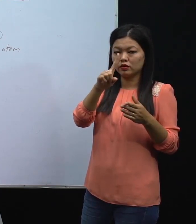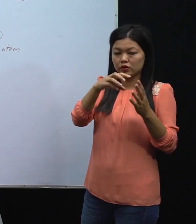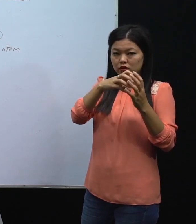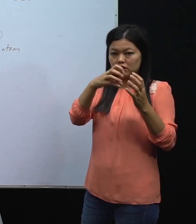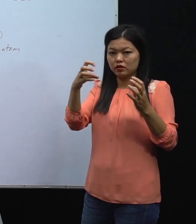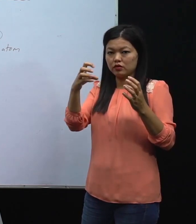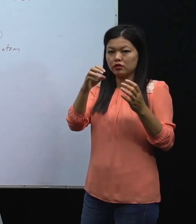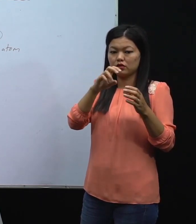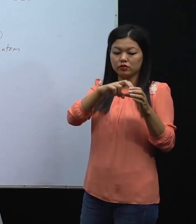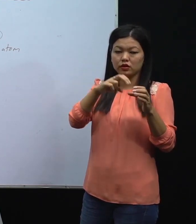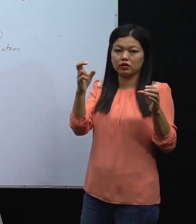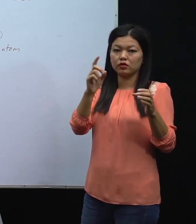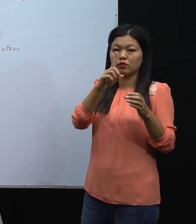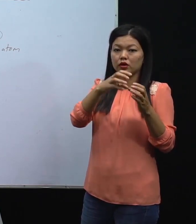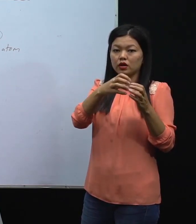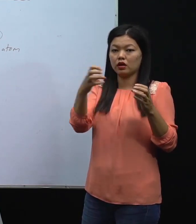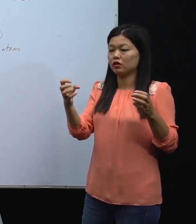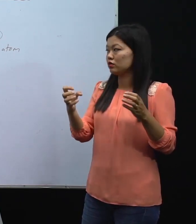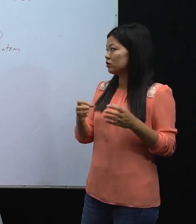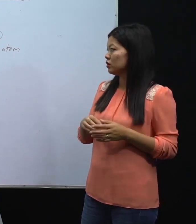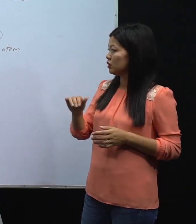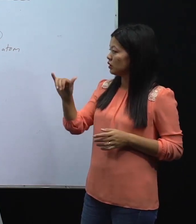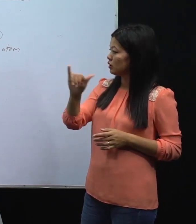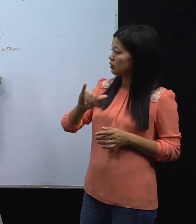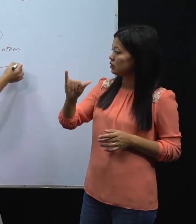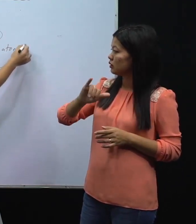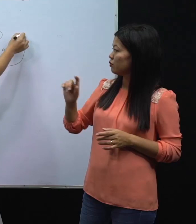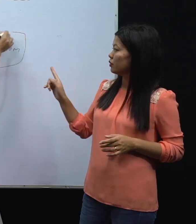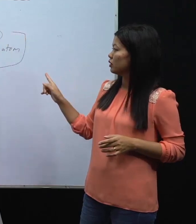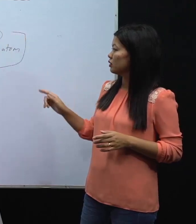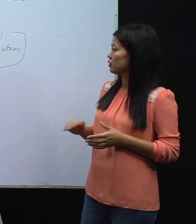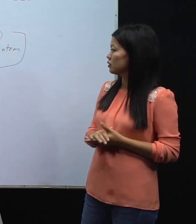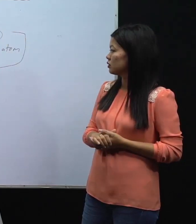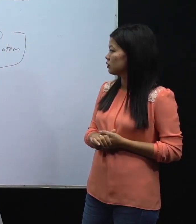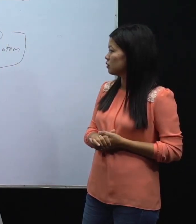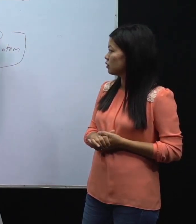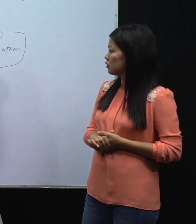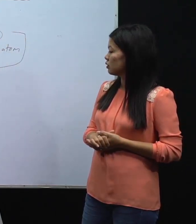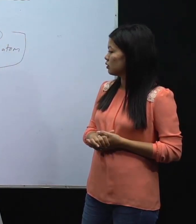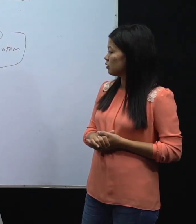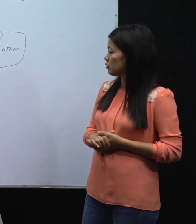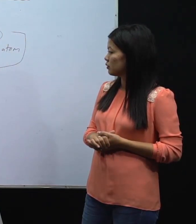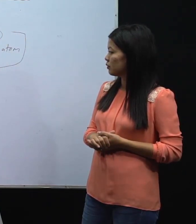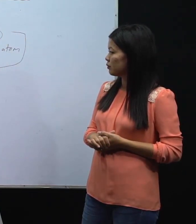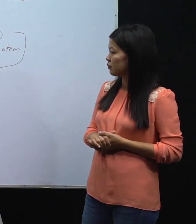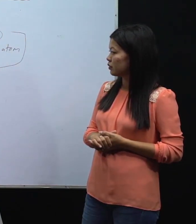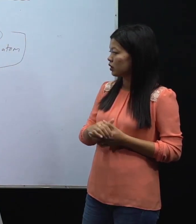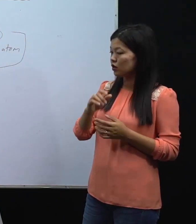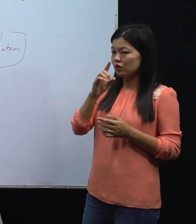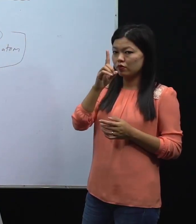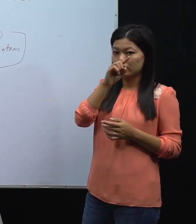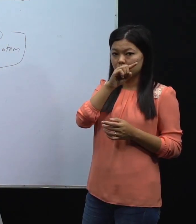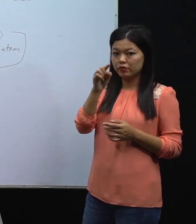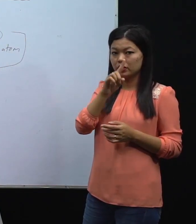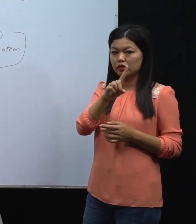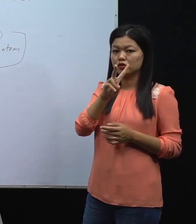of 1 out of 12, right? So same as for the mass of an atom, we take 1/12 of carbon